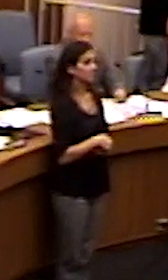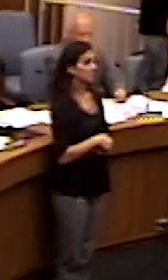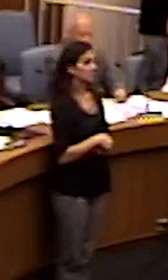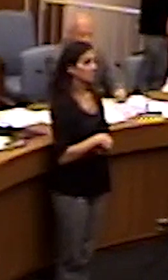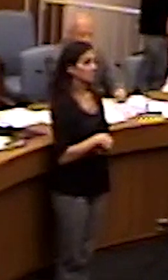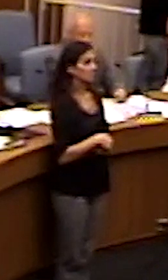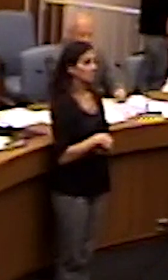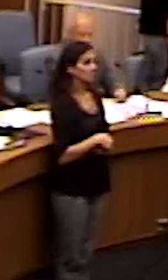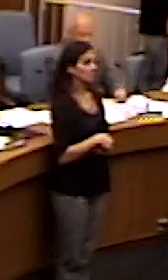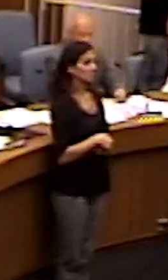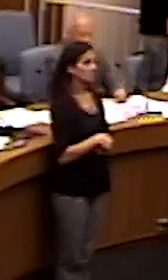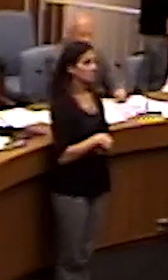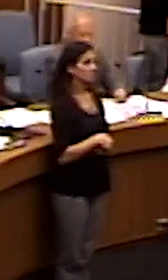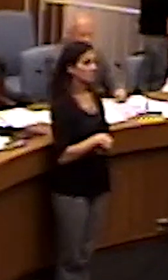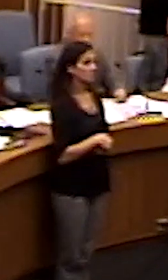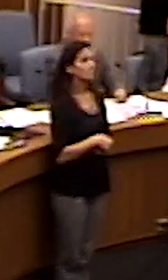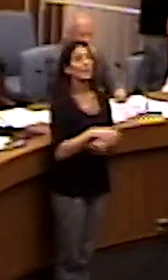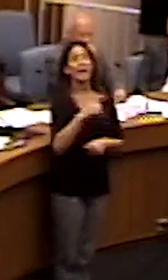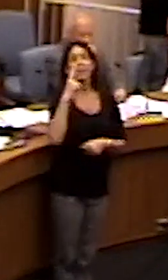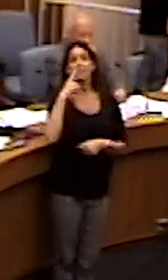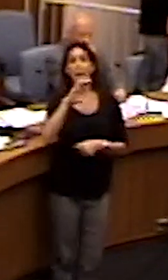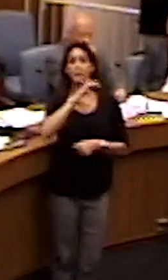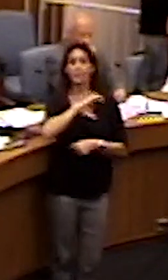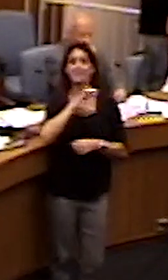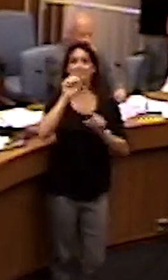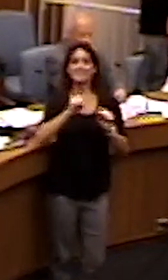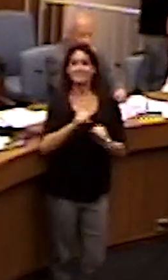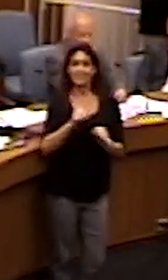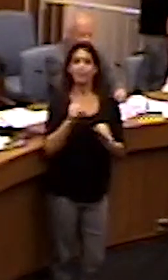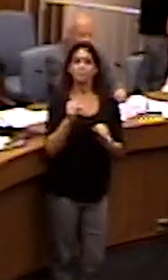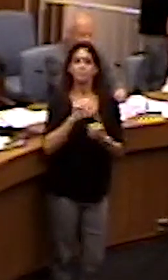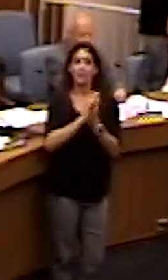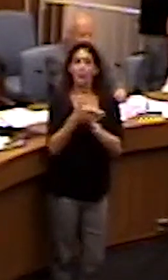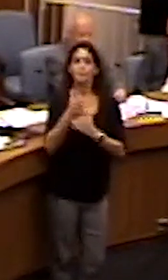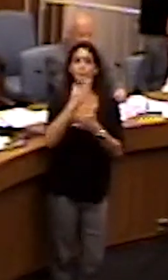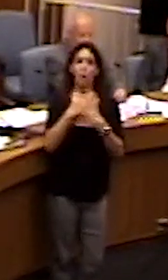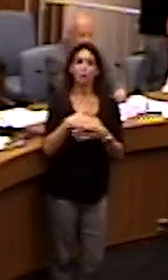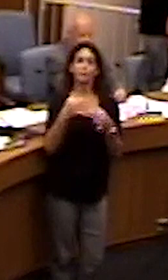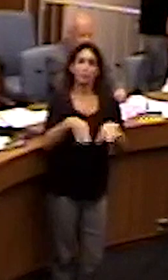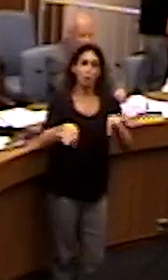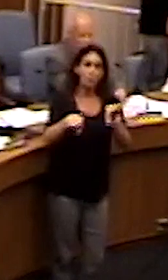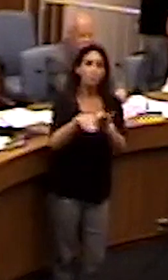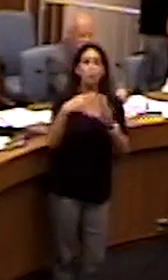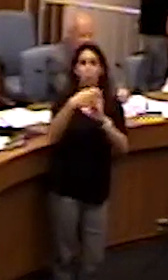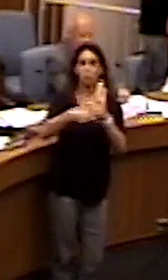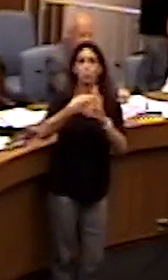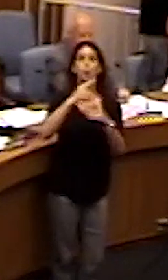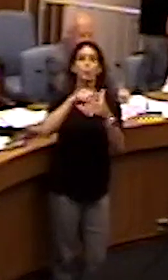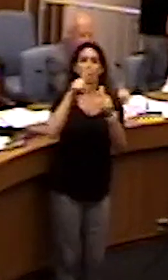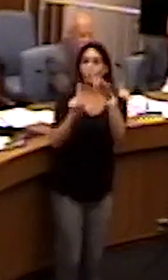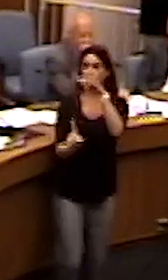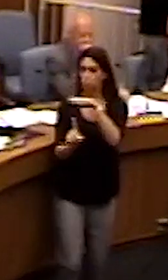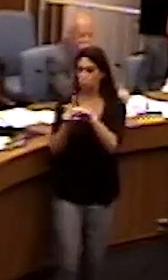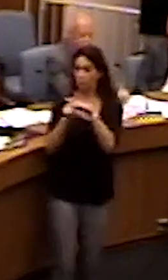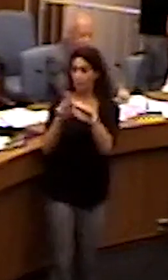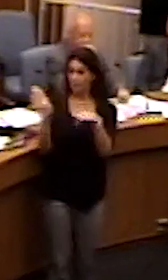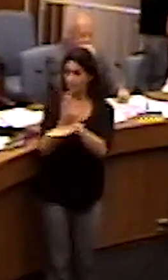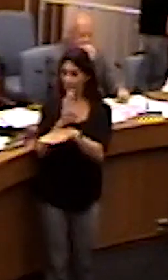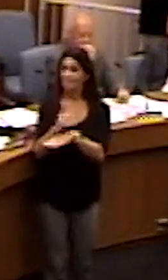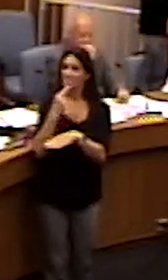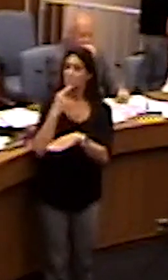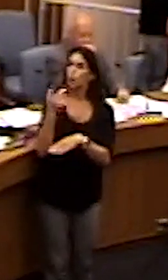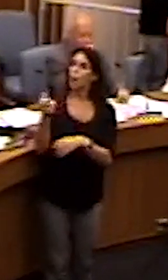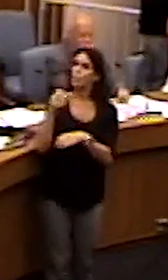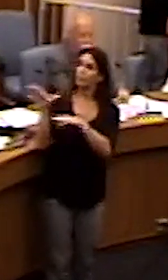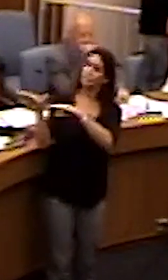I think that police can play an important role when they come to a business and they're saying they want to remove